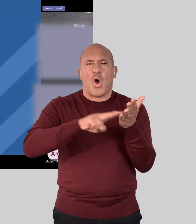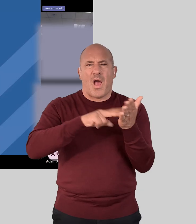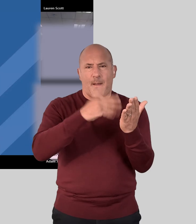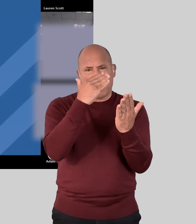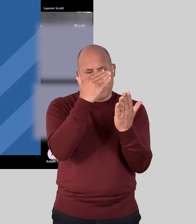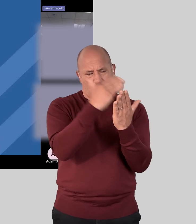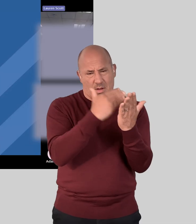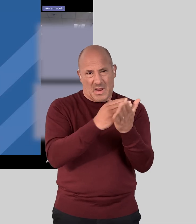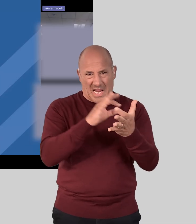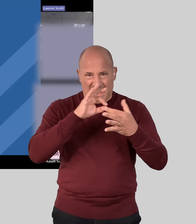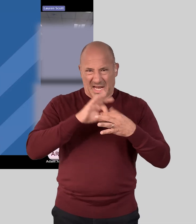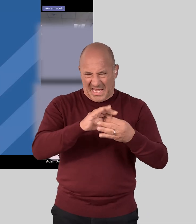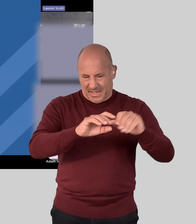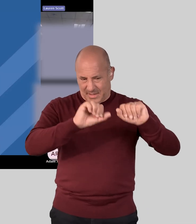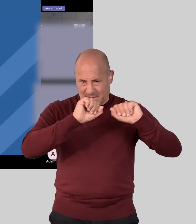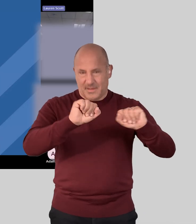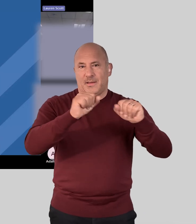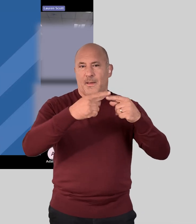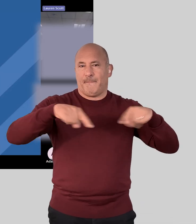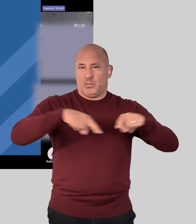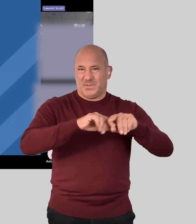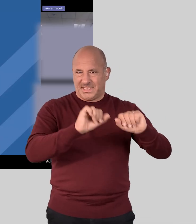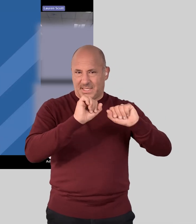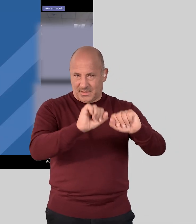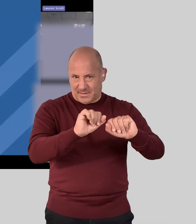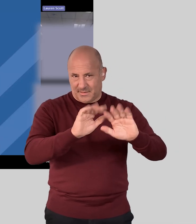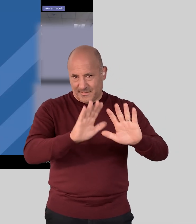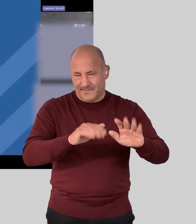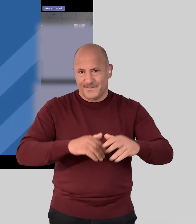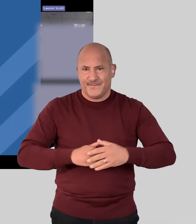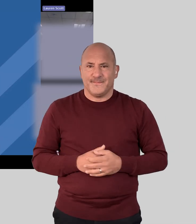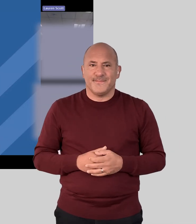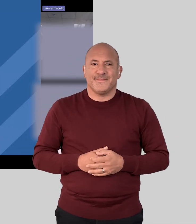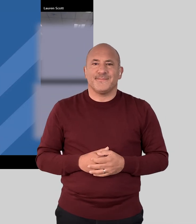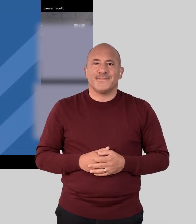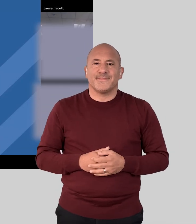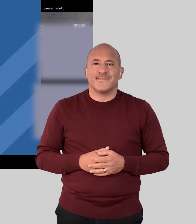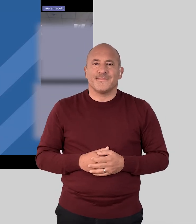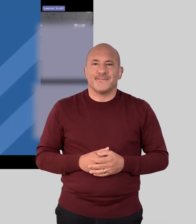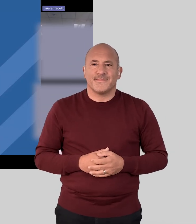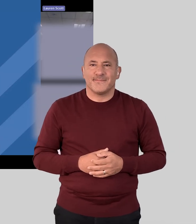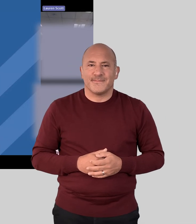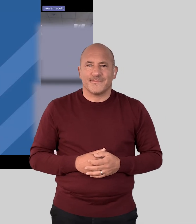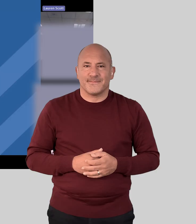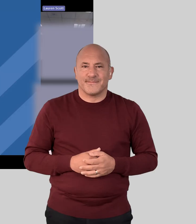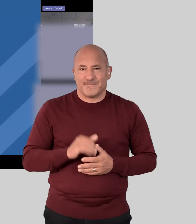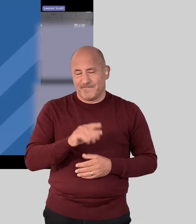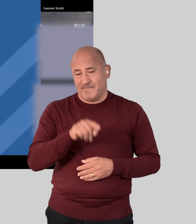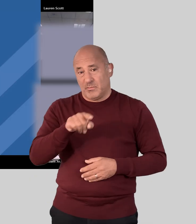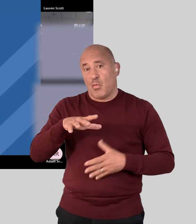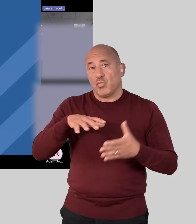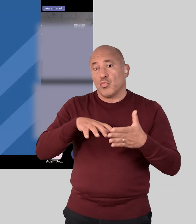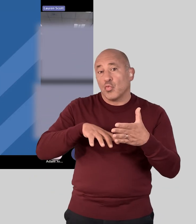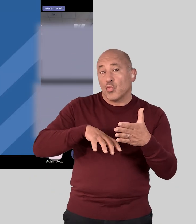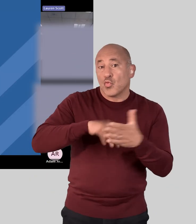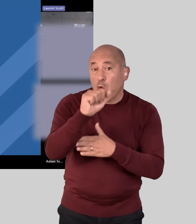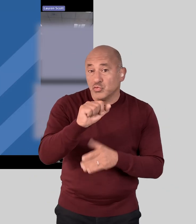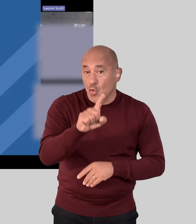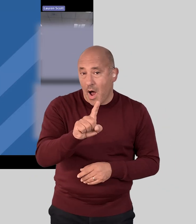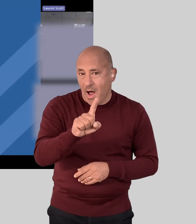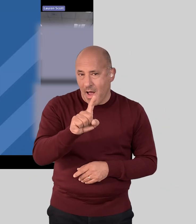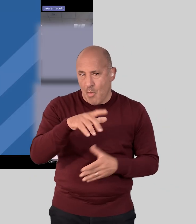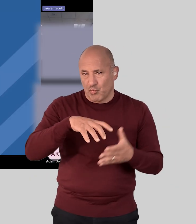vocabulary that we associate with hip hop music. But hip hop